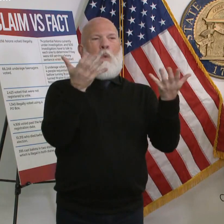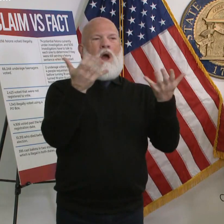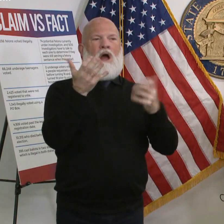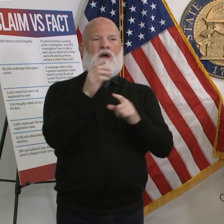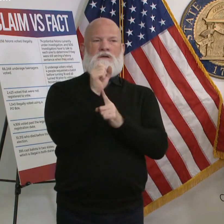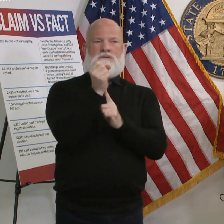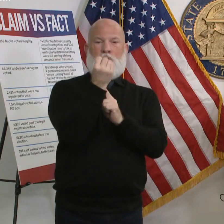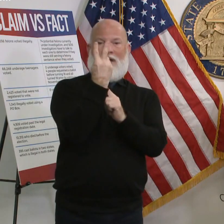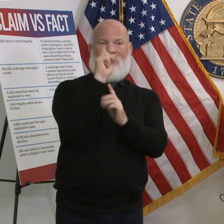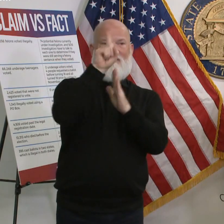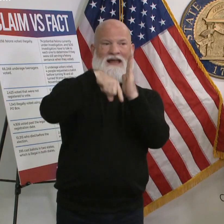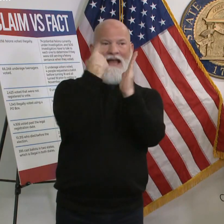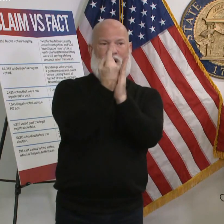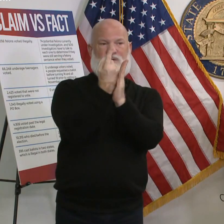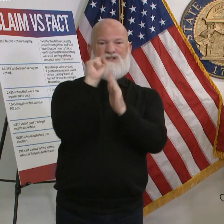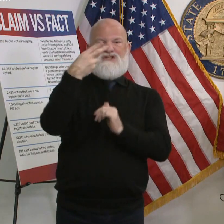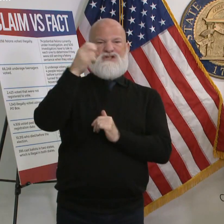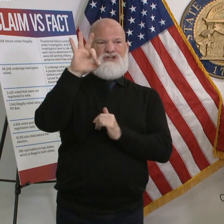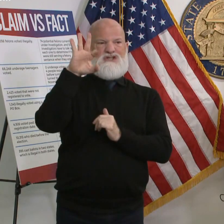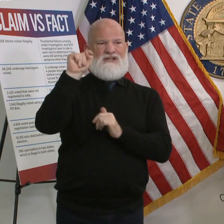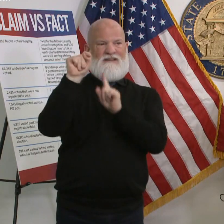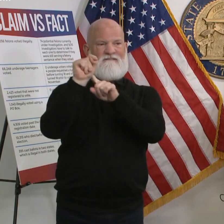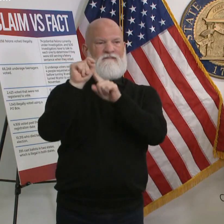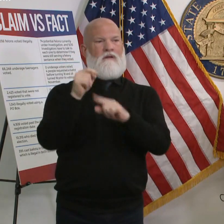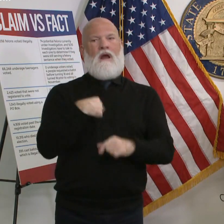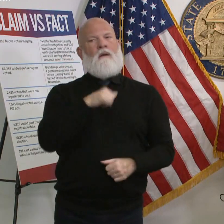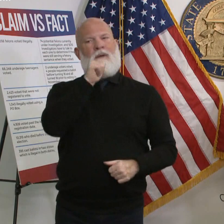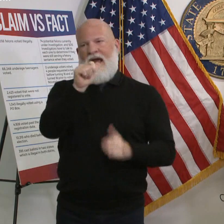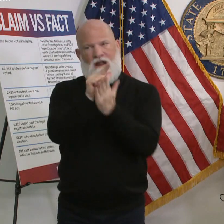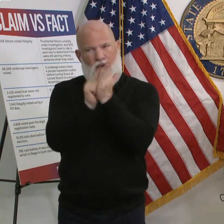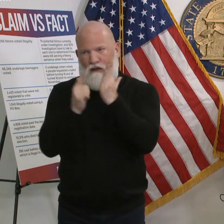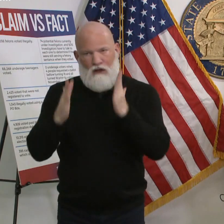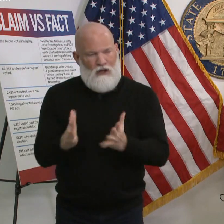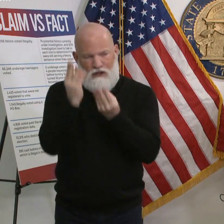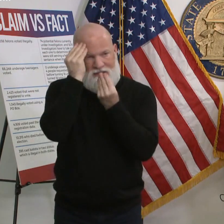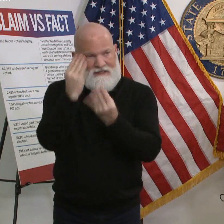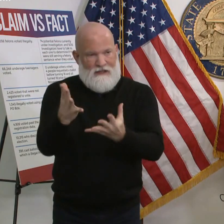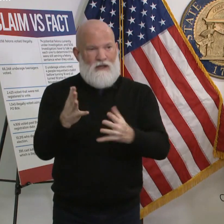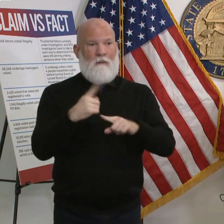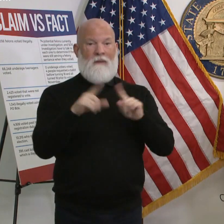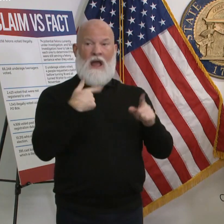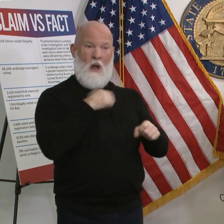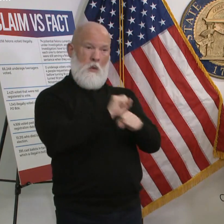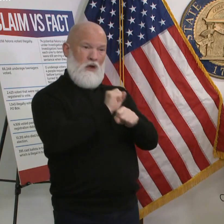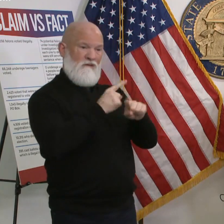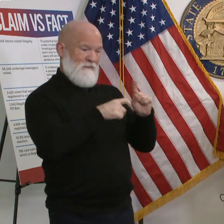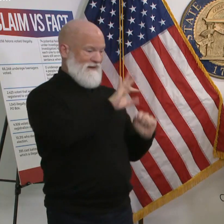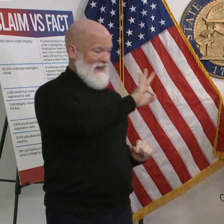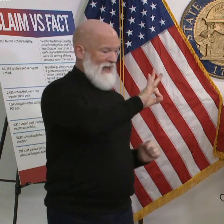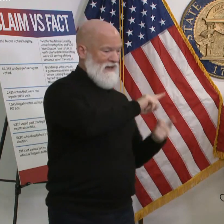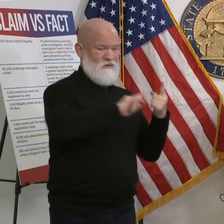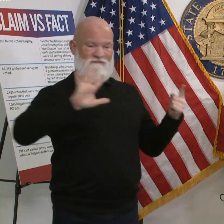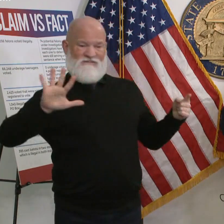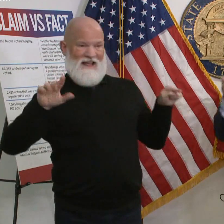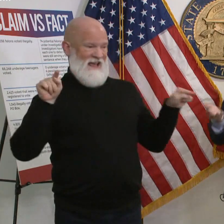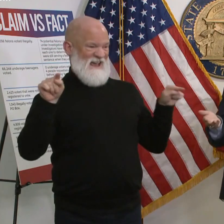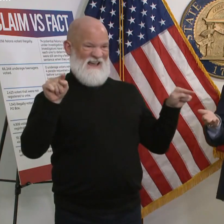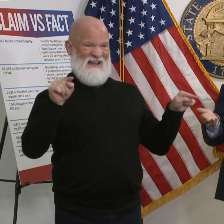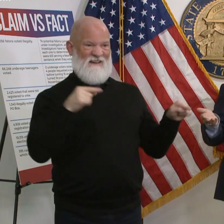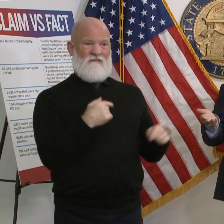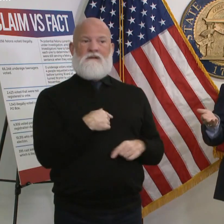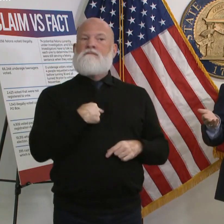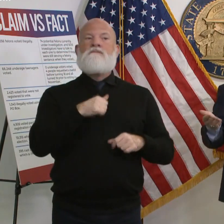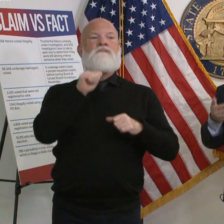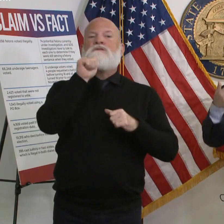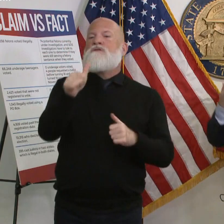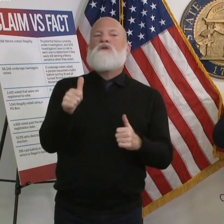to do i'm not a lawyer but i'm giving you the basics it's a layman if you work from nine to five they don't have to give you time off you got two hours in the beginning and two hours